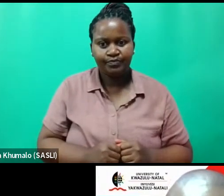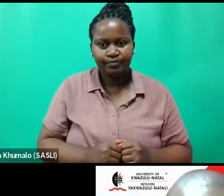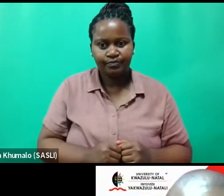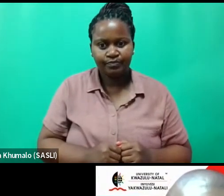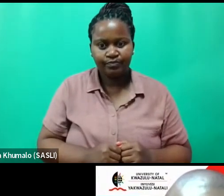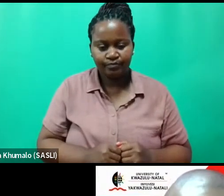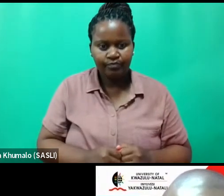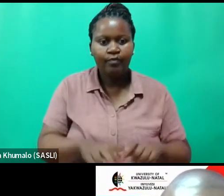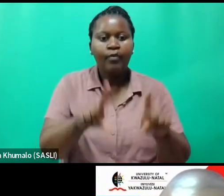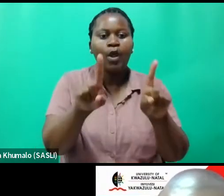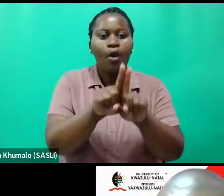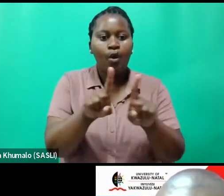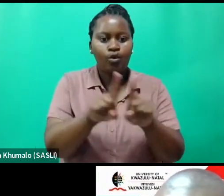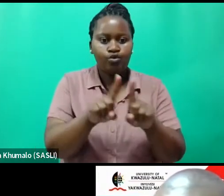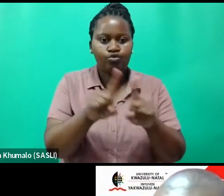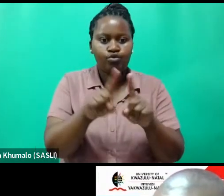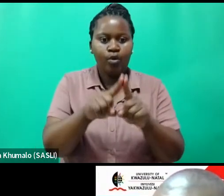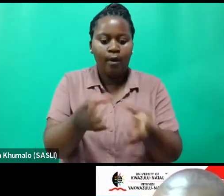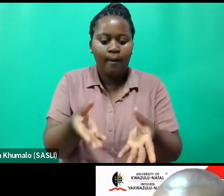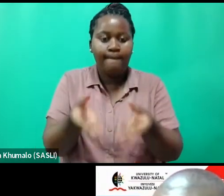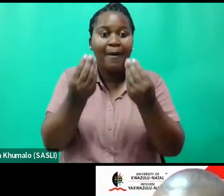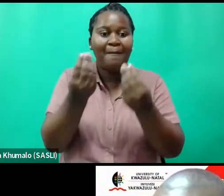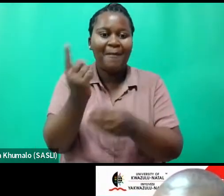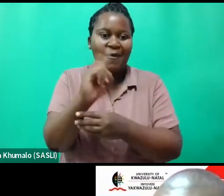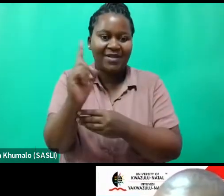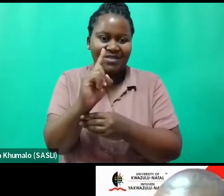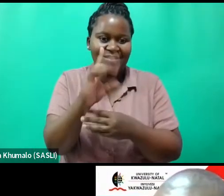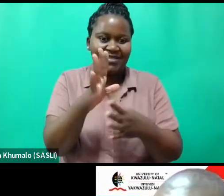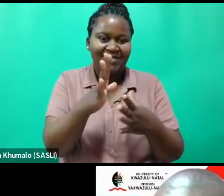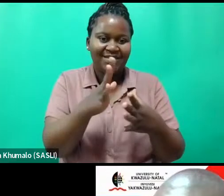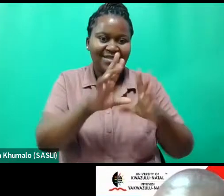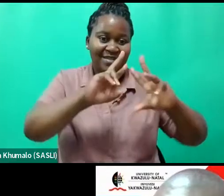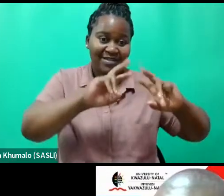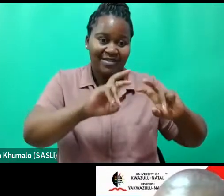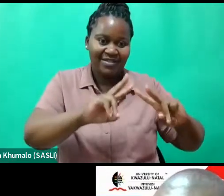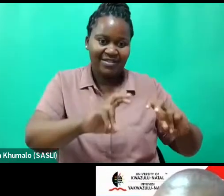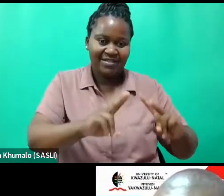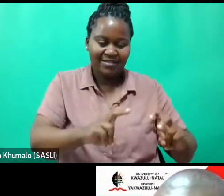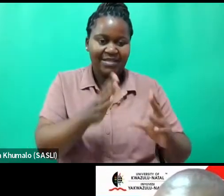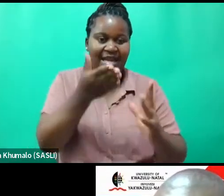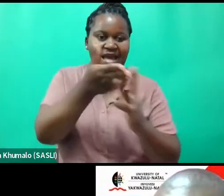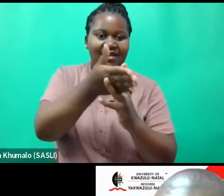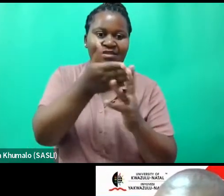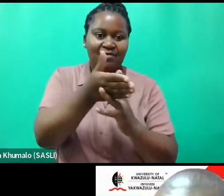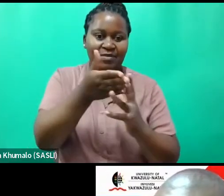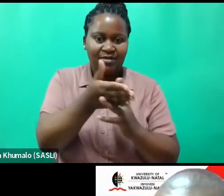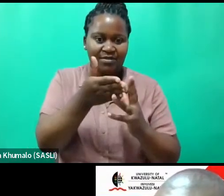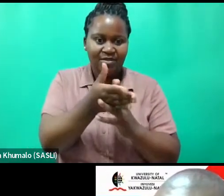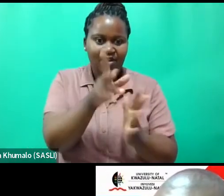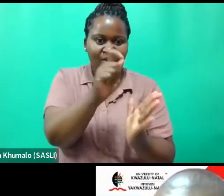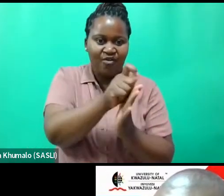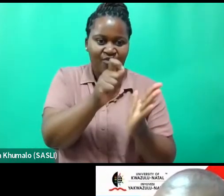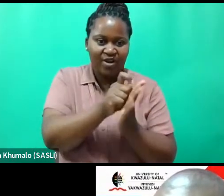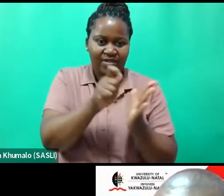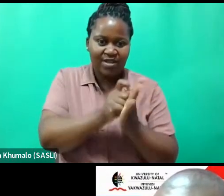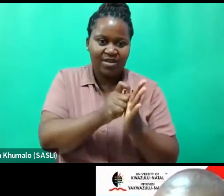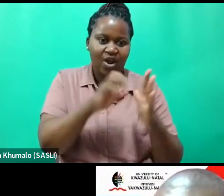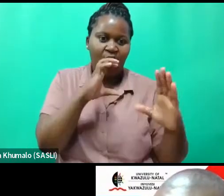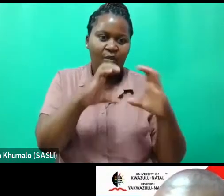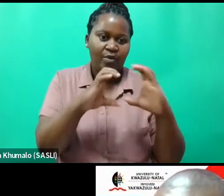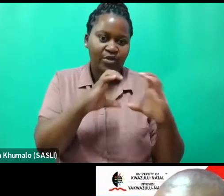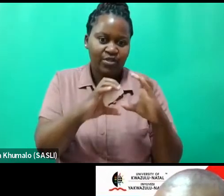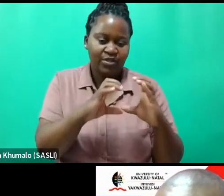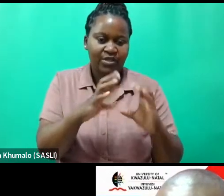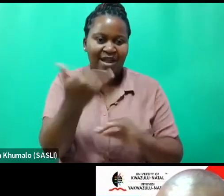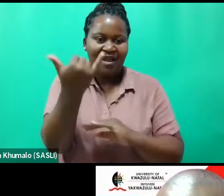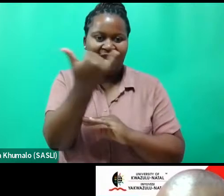Also, there was a discovery from the study that there was inaccessibility of written communication. Like